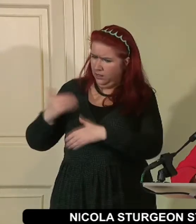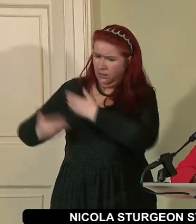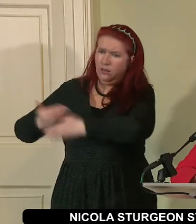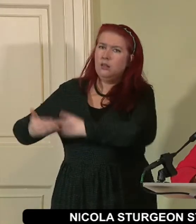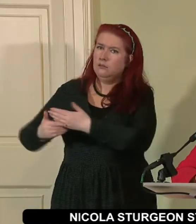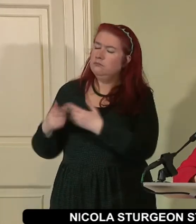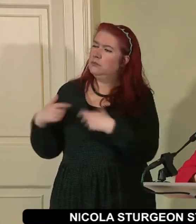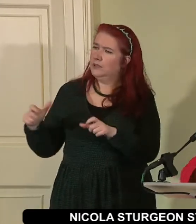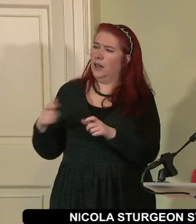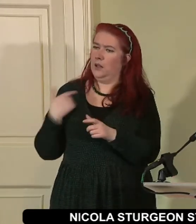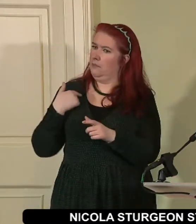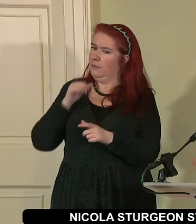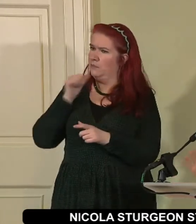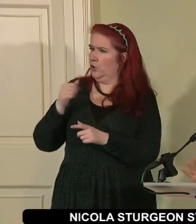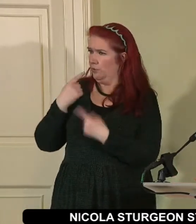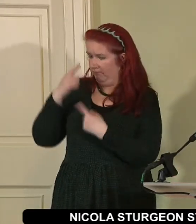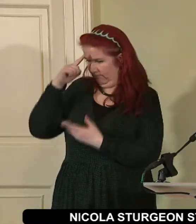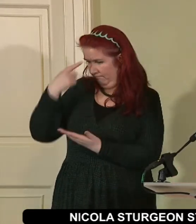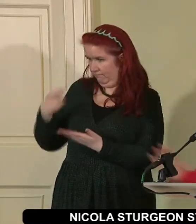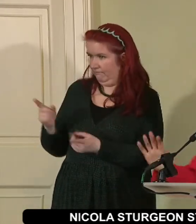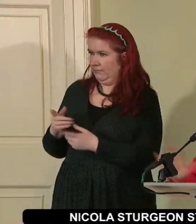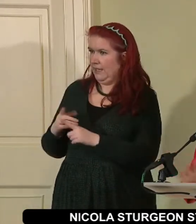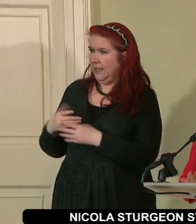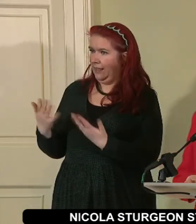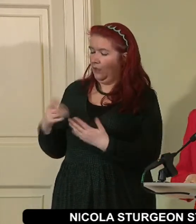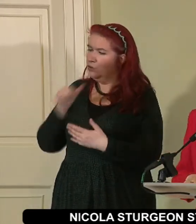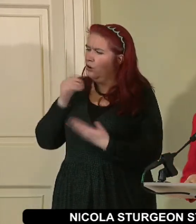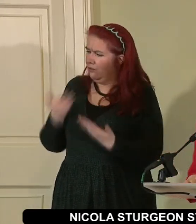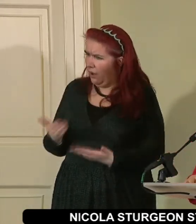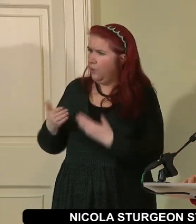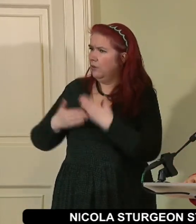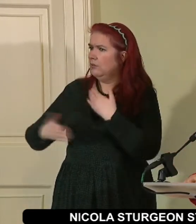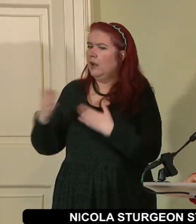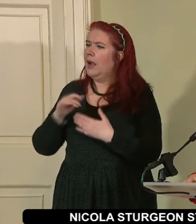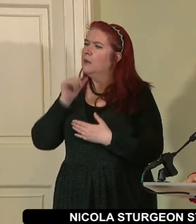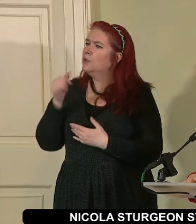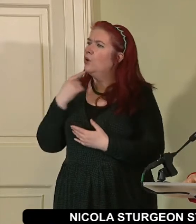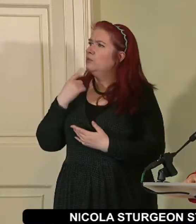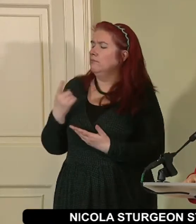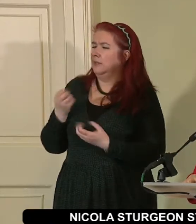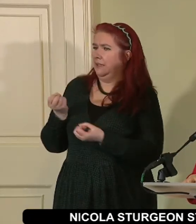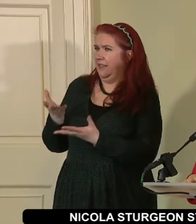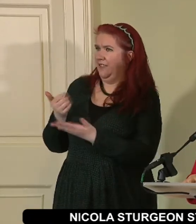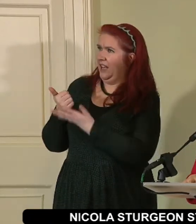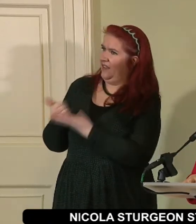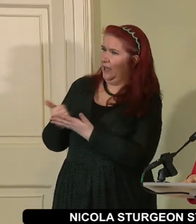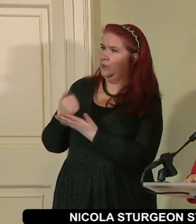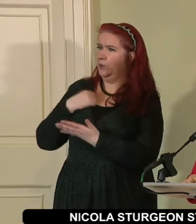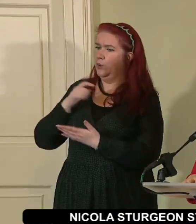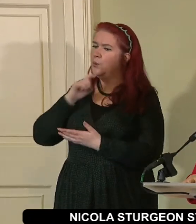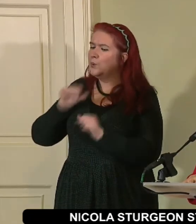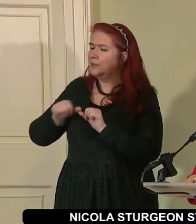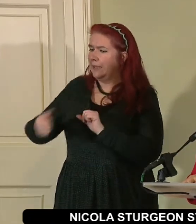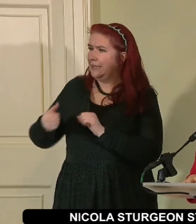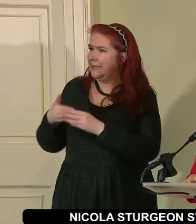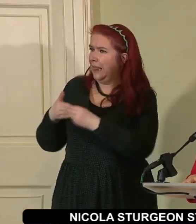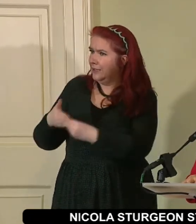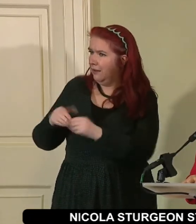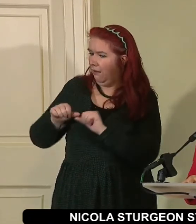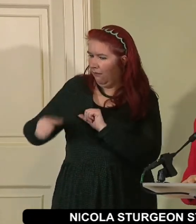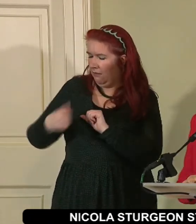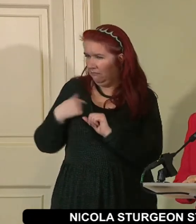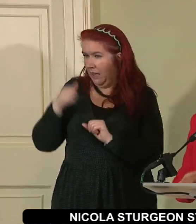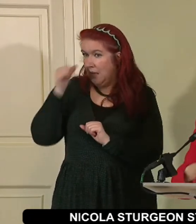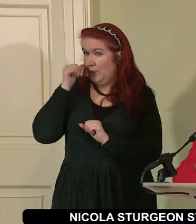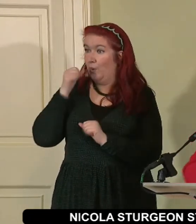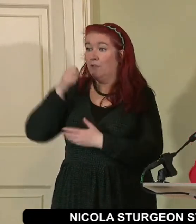or at this stage, certainly not now and hopefully not ever, start to issue unsolicited advice to my successor. I know from